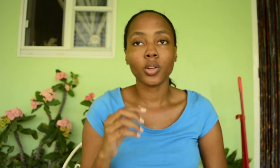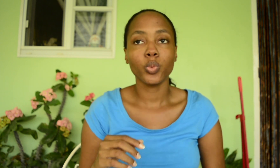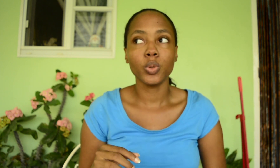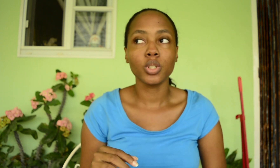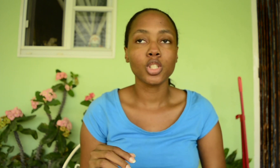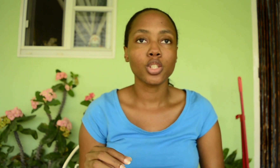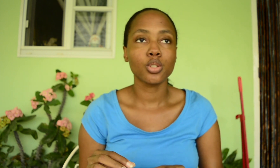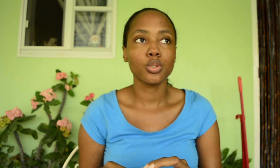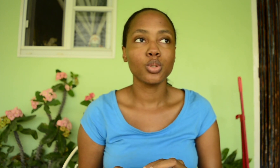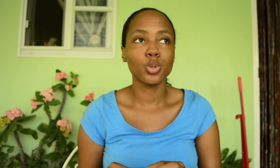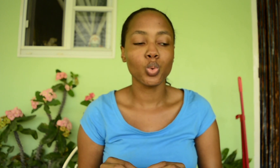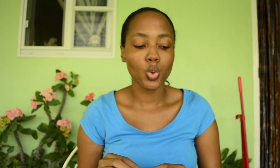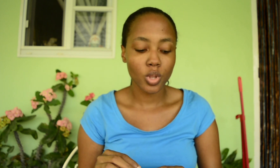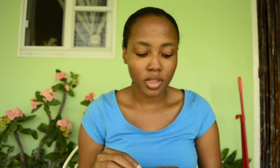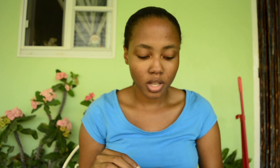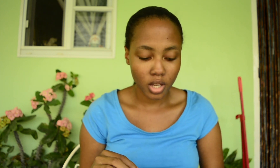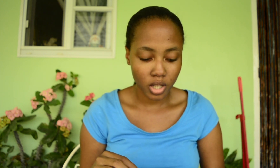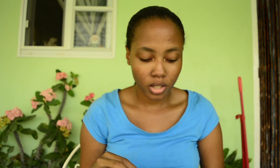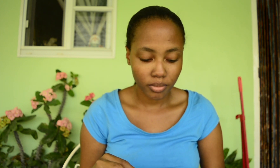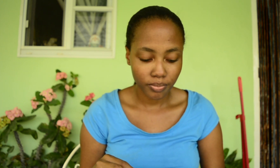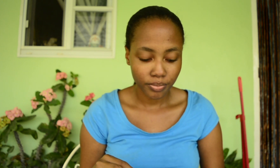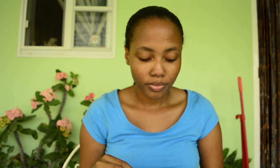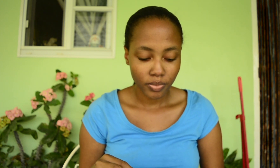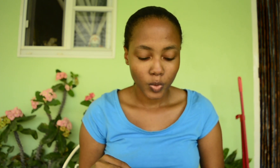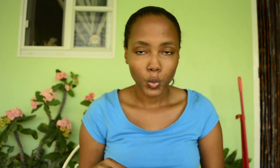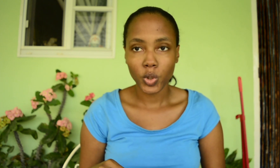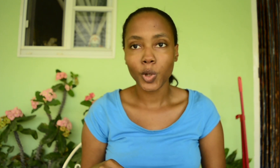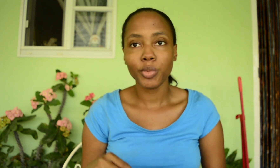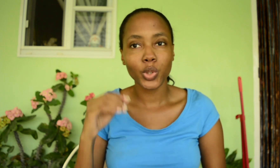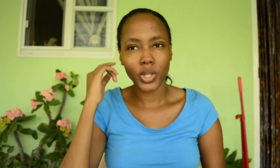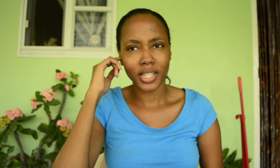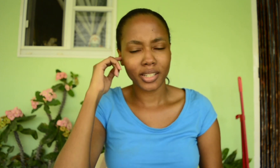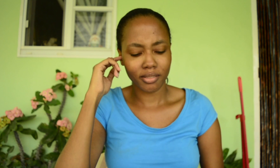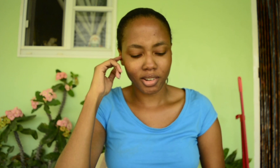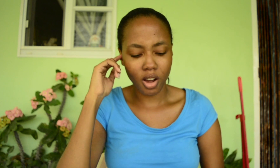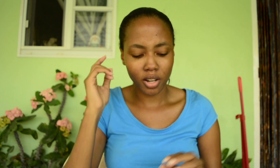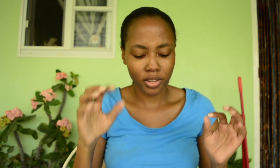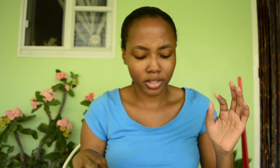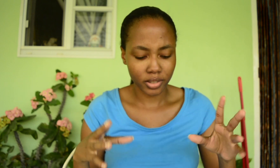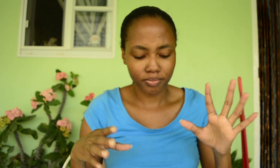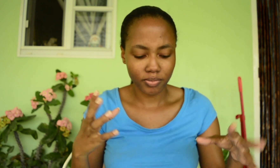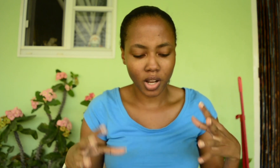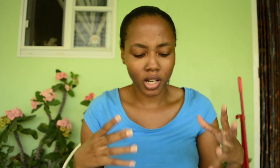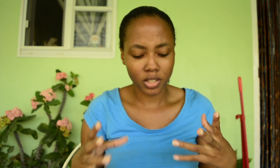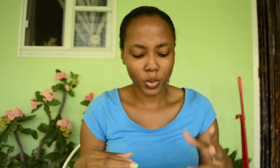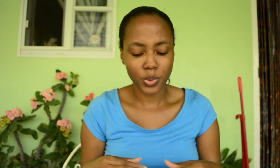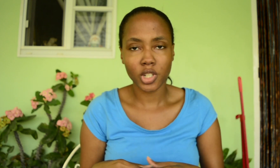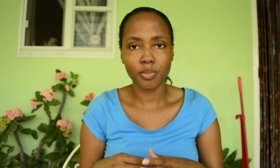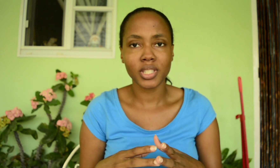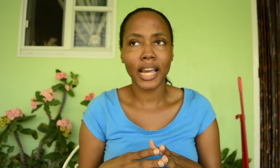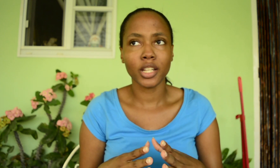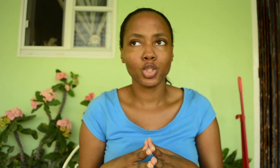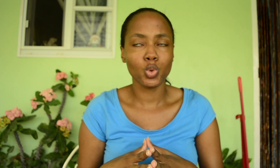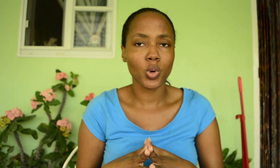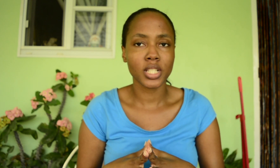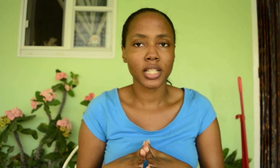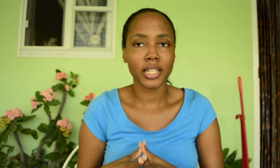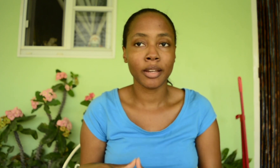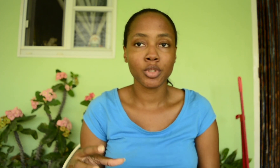we will just do we won't be doing all that other words. We'll just be signing 2 words at a time.